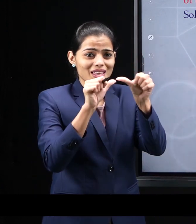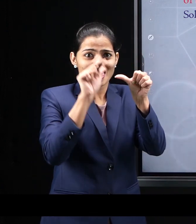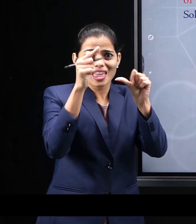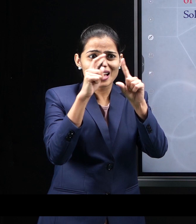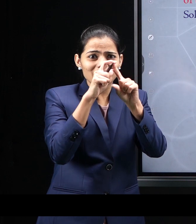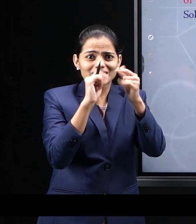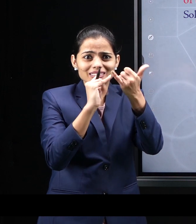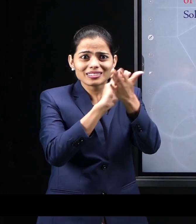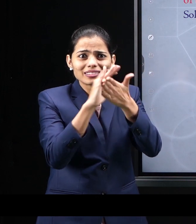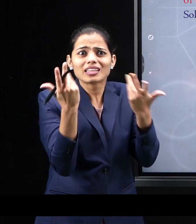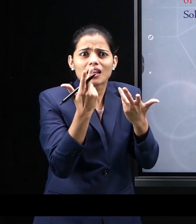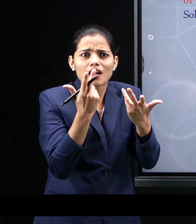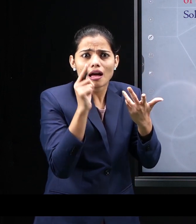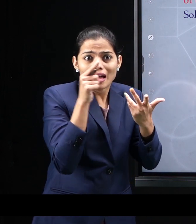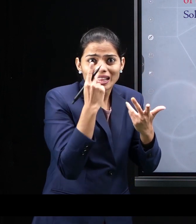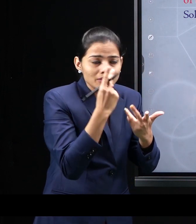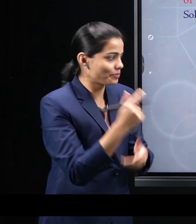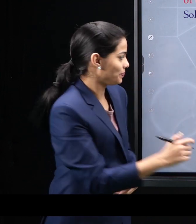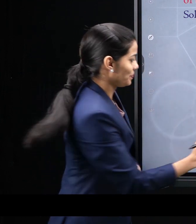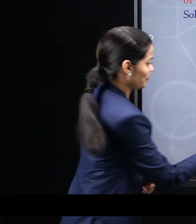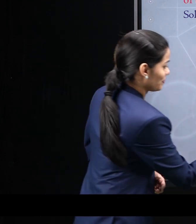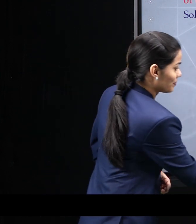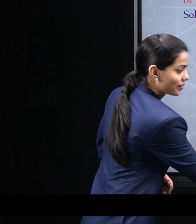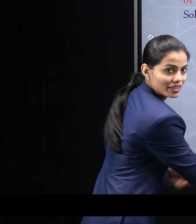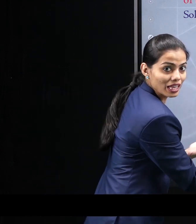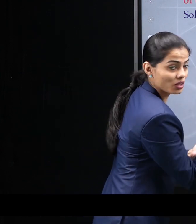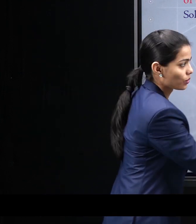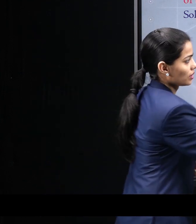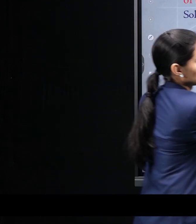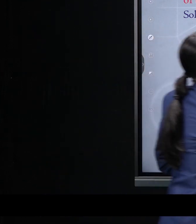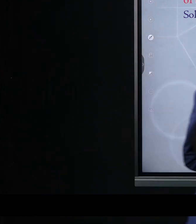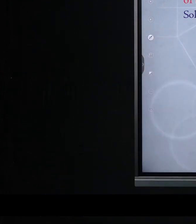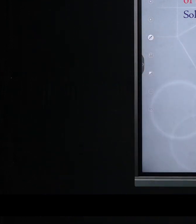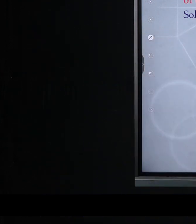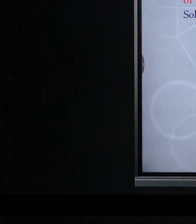A dash is equal to B, C, D, G.